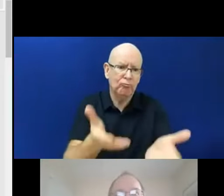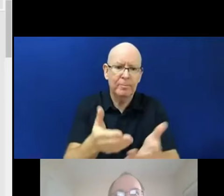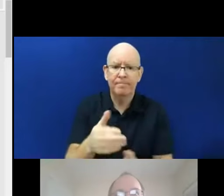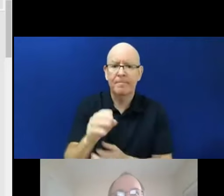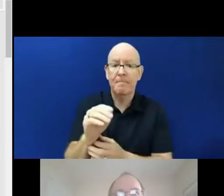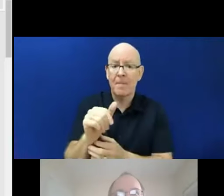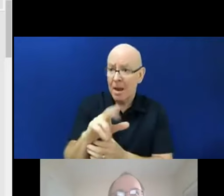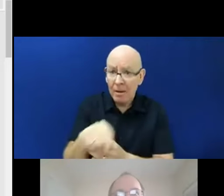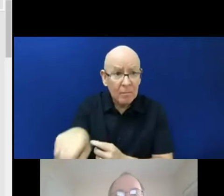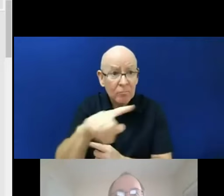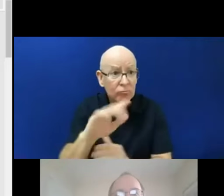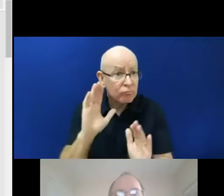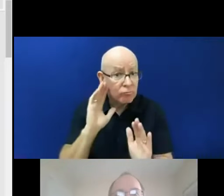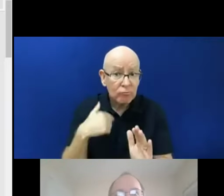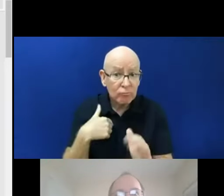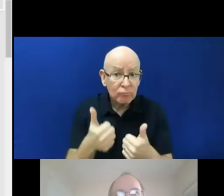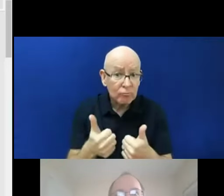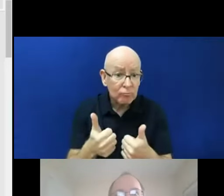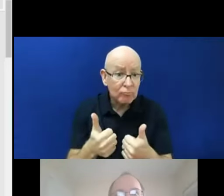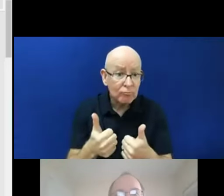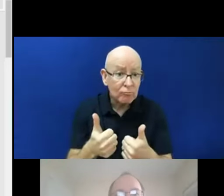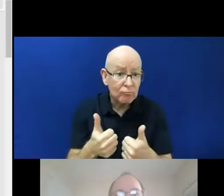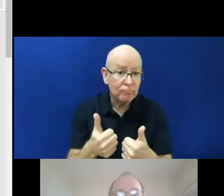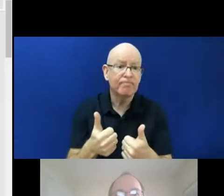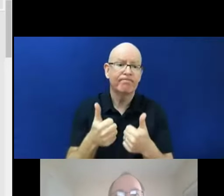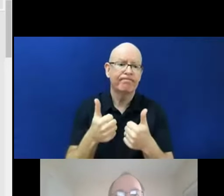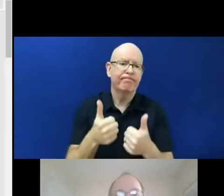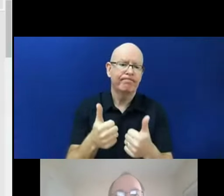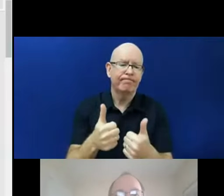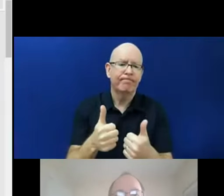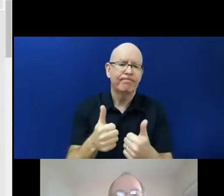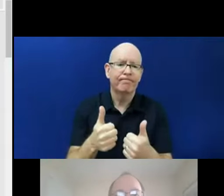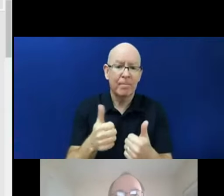in, can everybody see the interpreter as well?